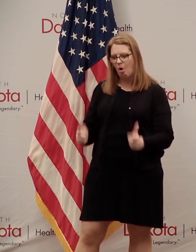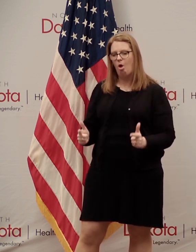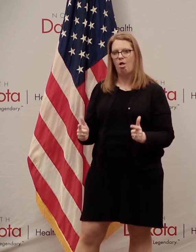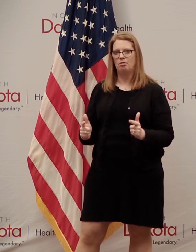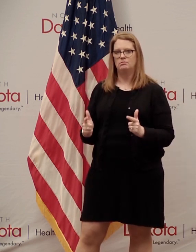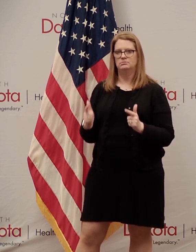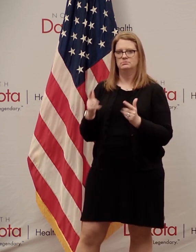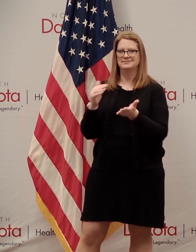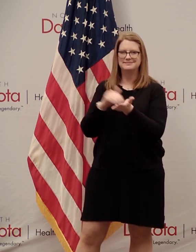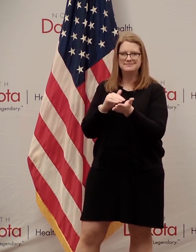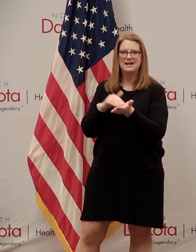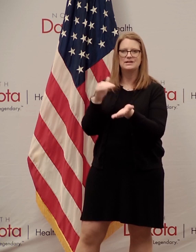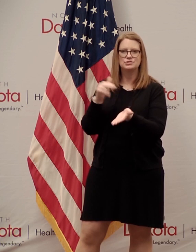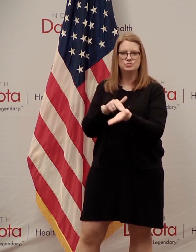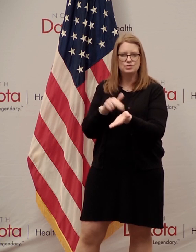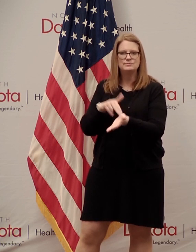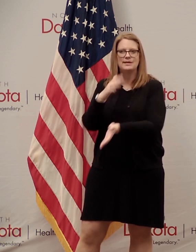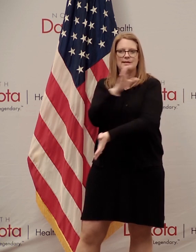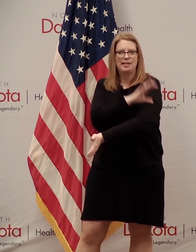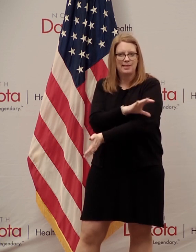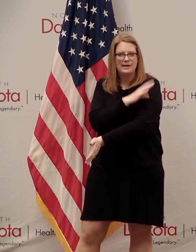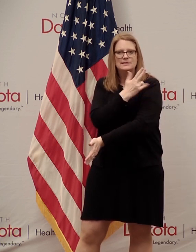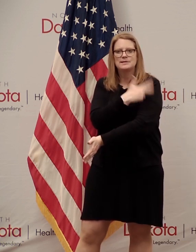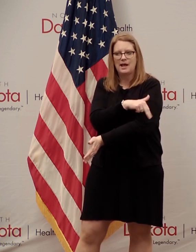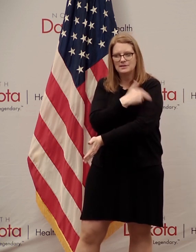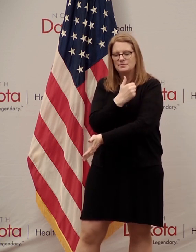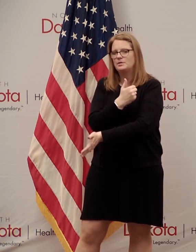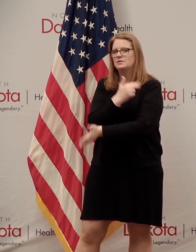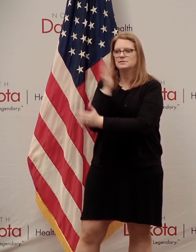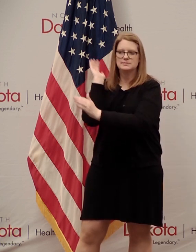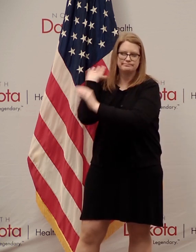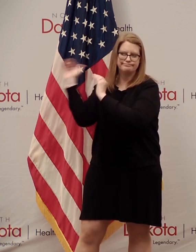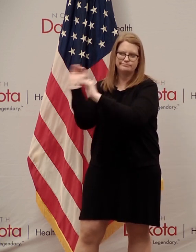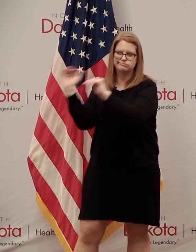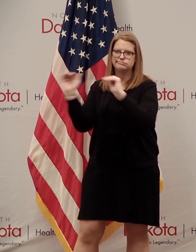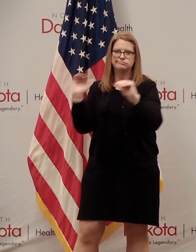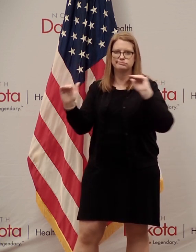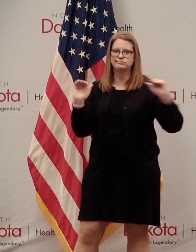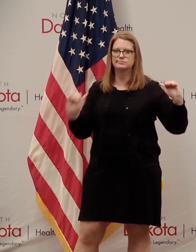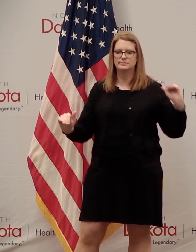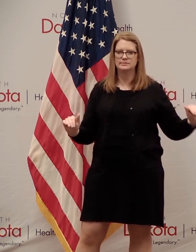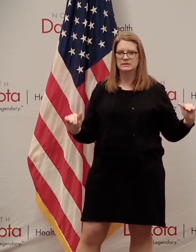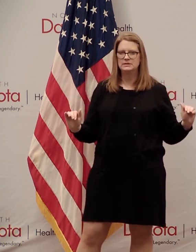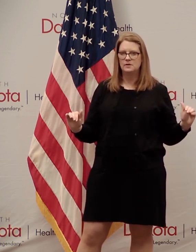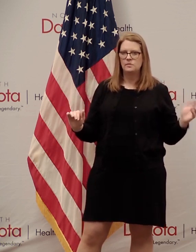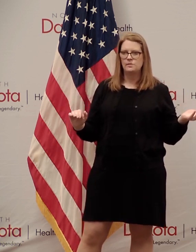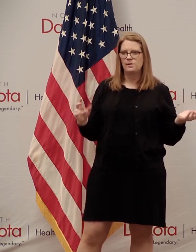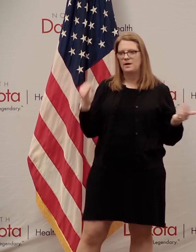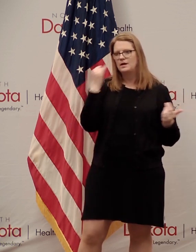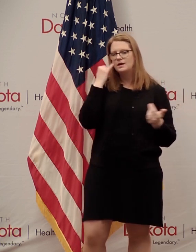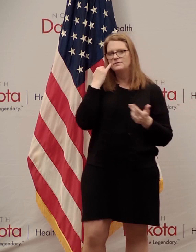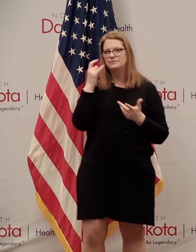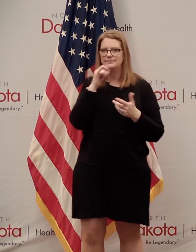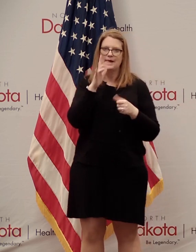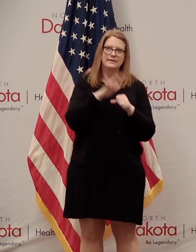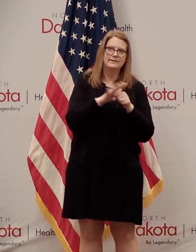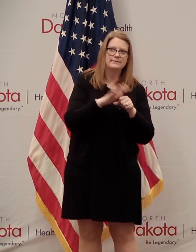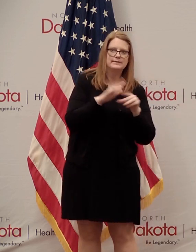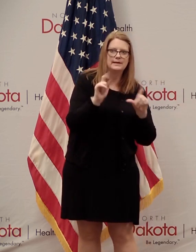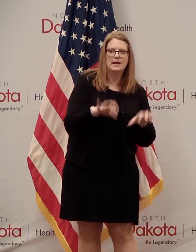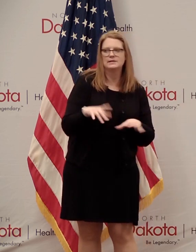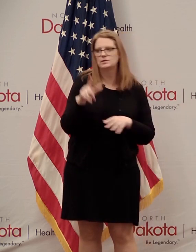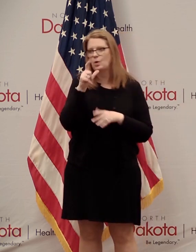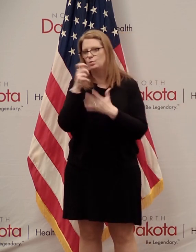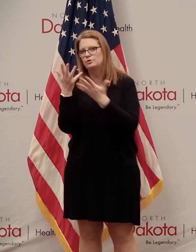providers, all of the guidance that we're providing, all of the concerns that people have about whether it's shortage of tests or who should